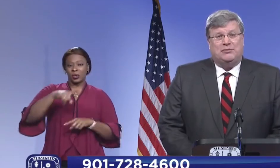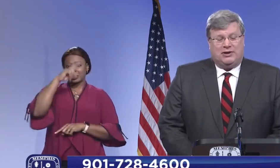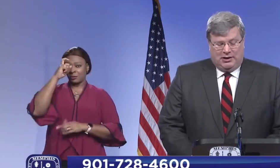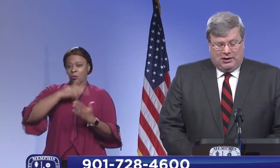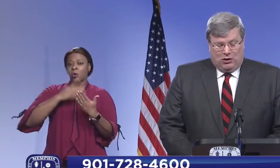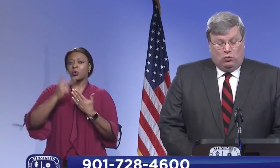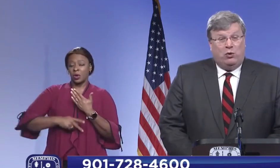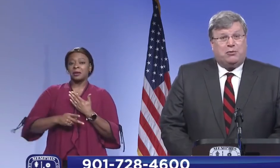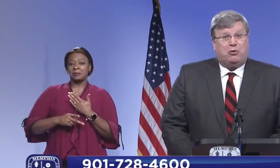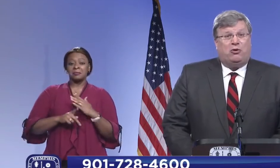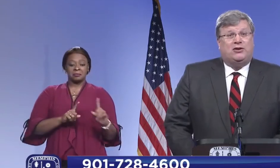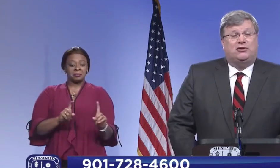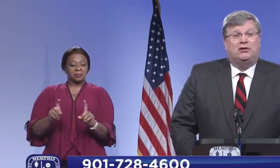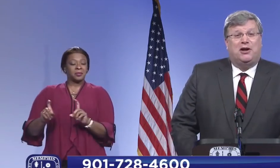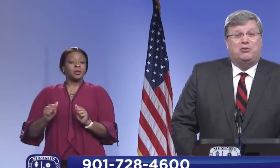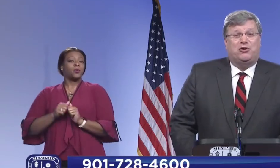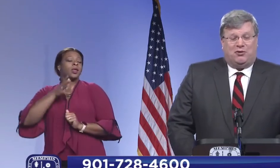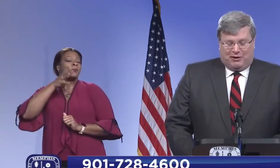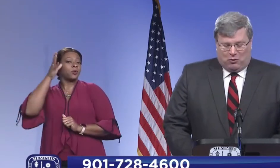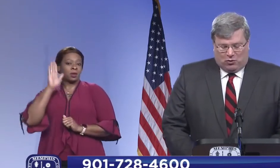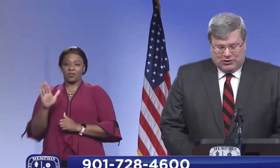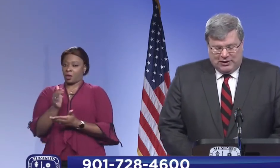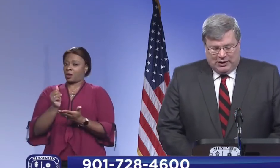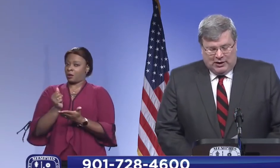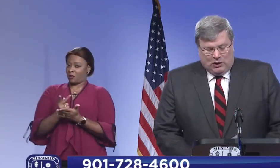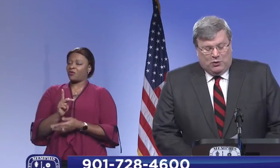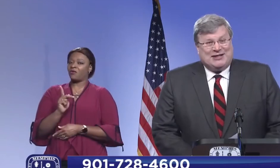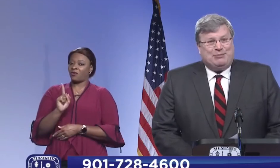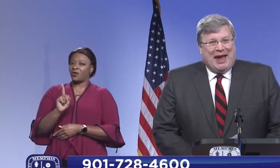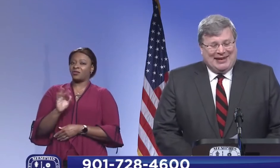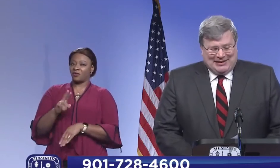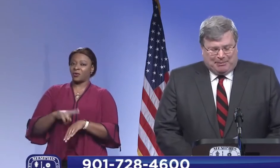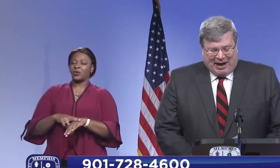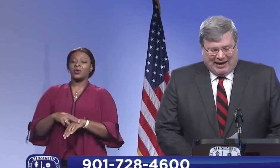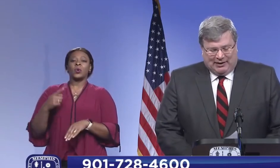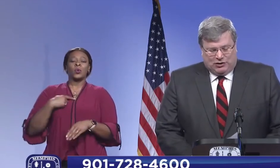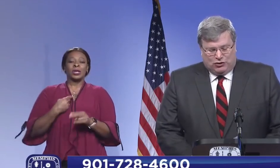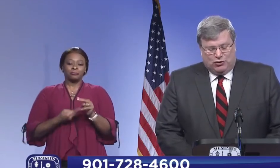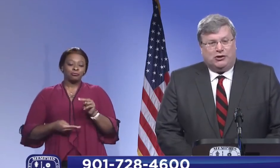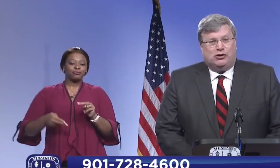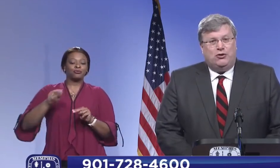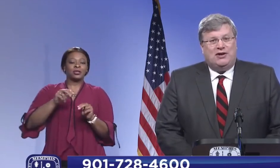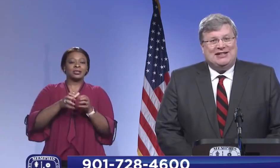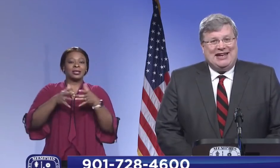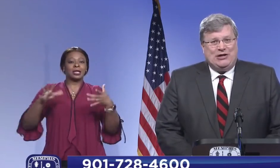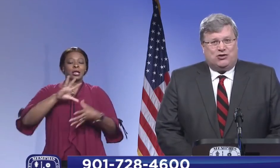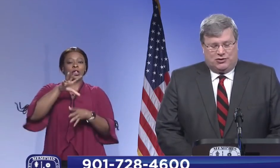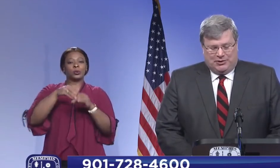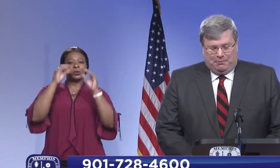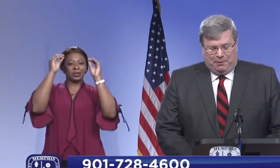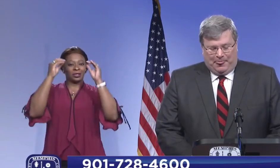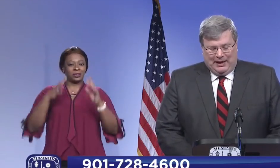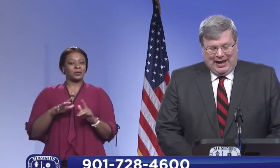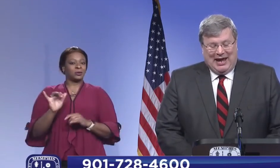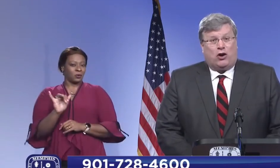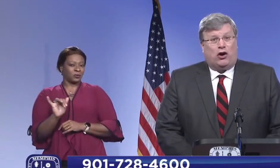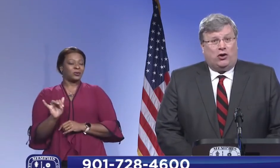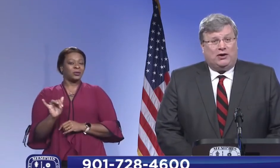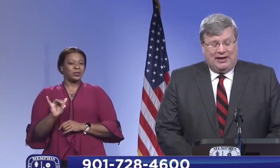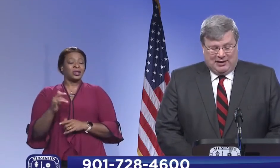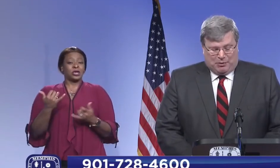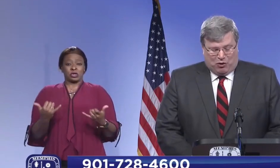programs, with parental approval, of course, we expanded the pilot to include teachers and